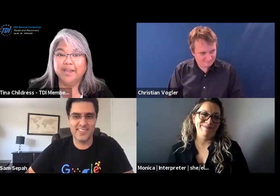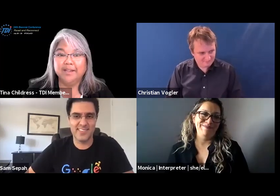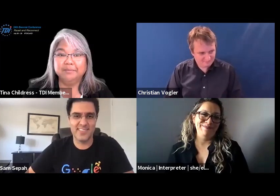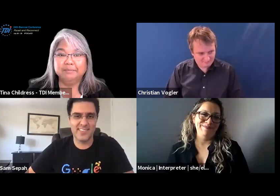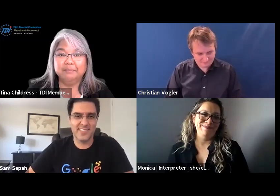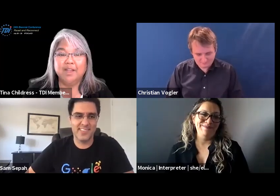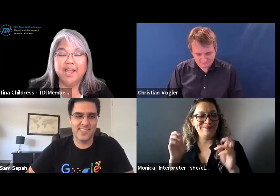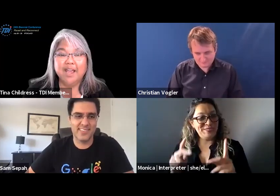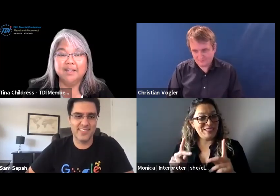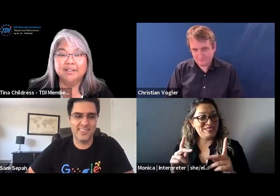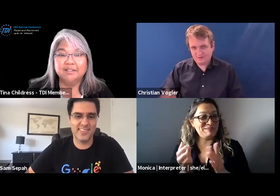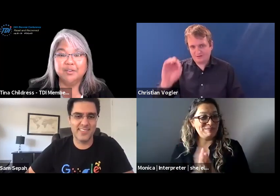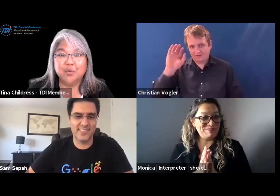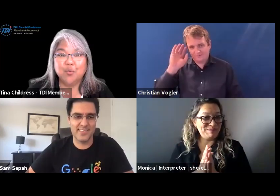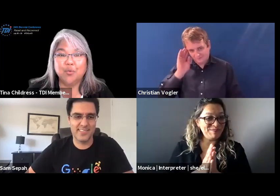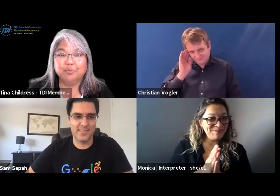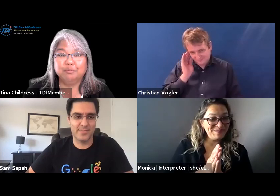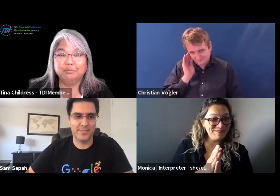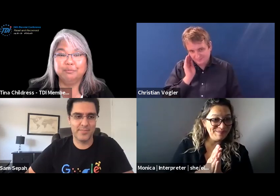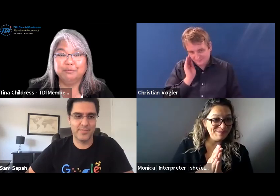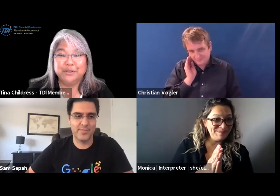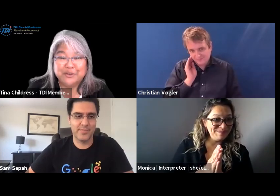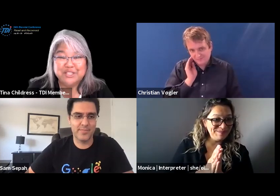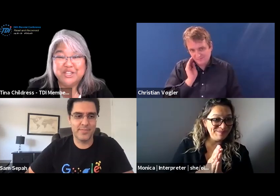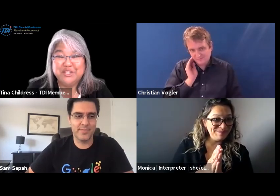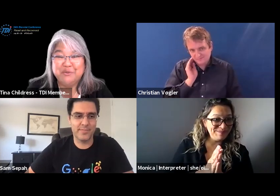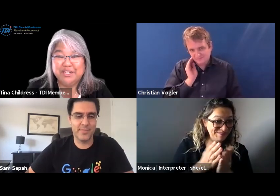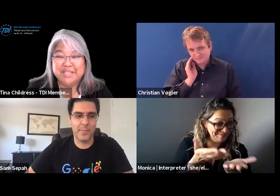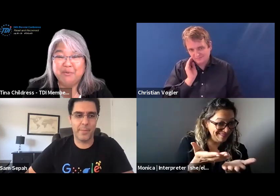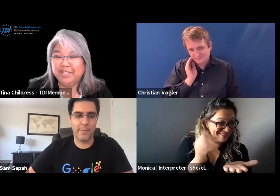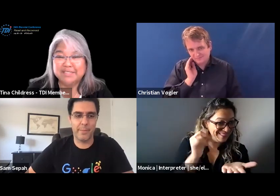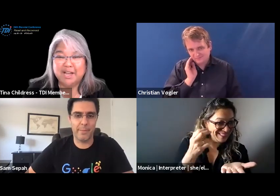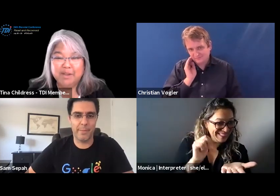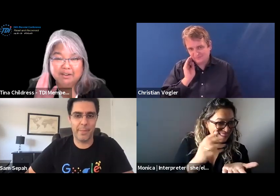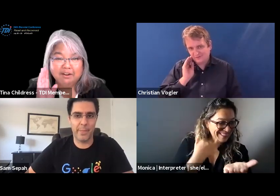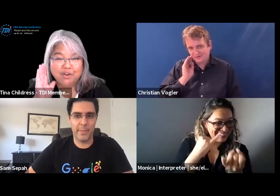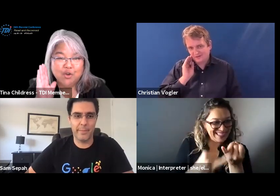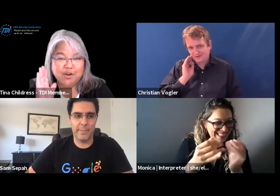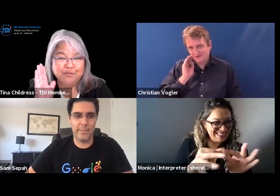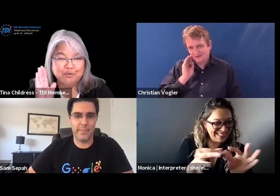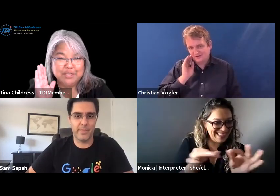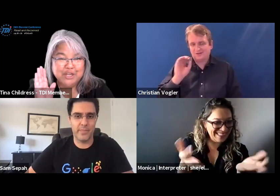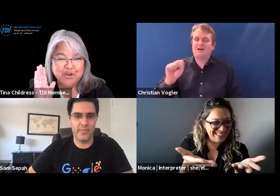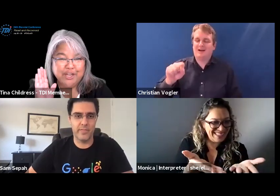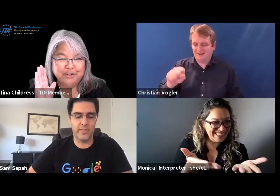Okay. And Christian, do you want to say one last comment? I don't know if you're raising your hand or